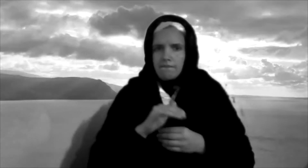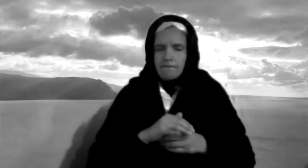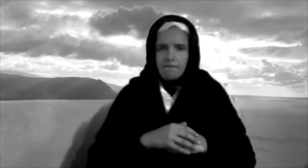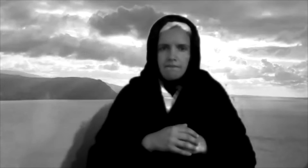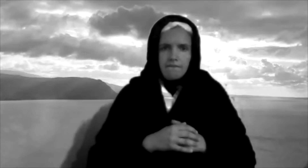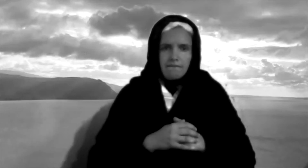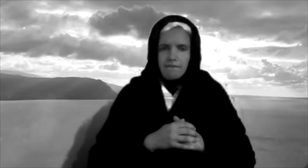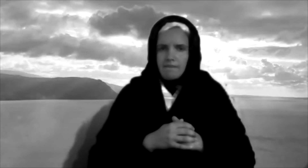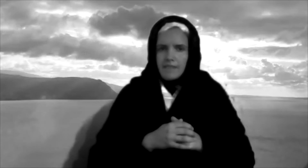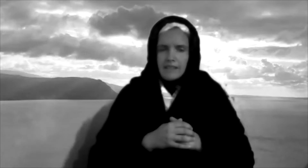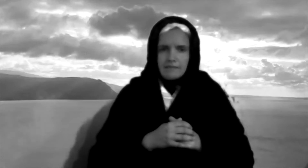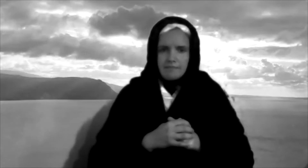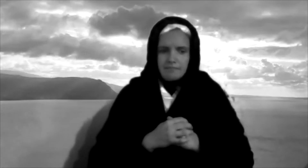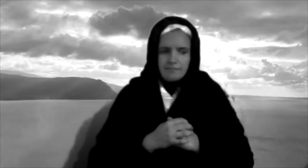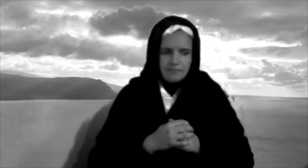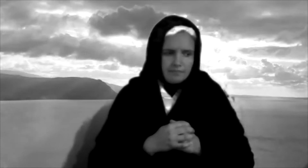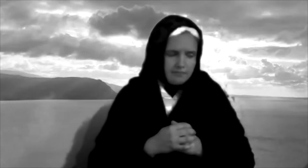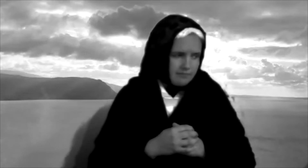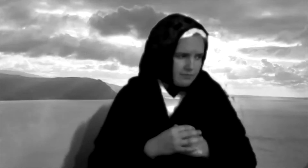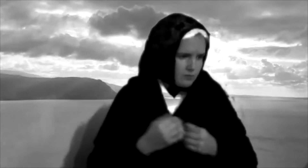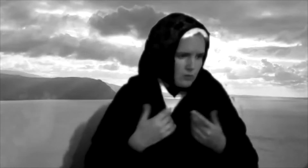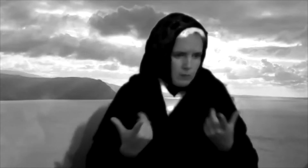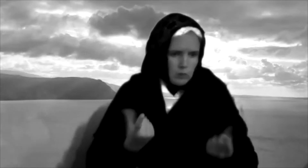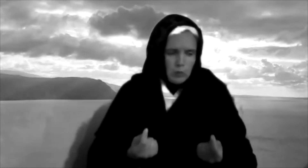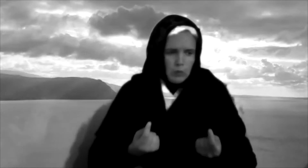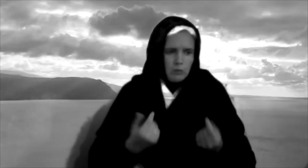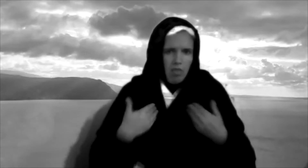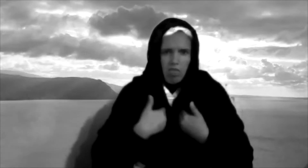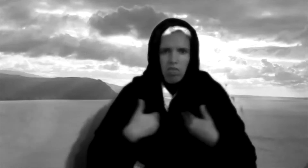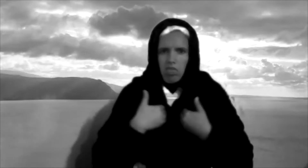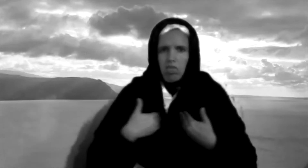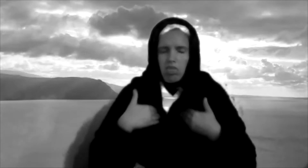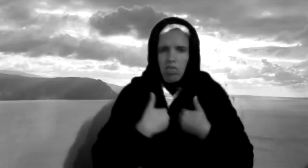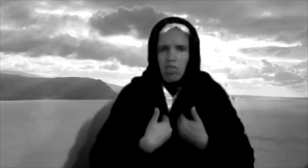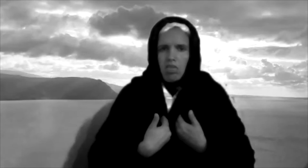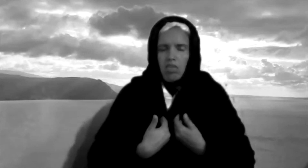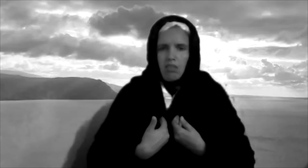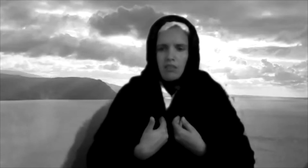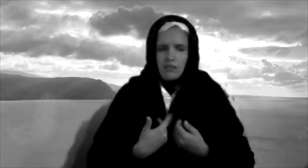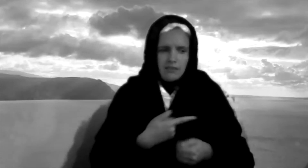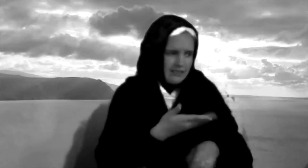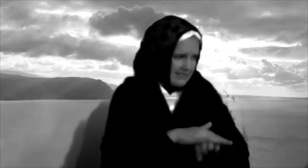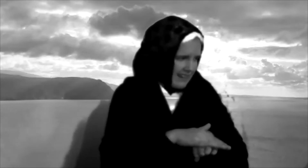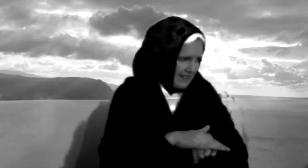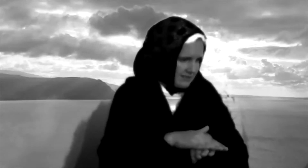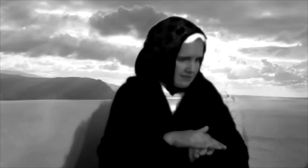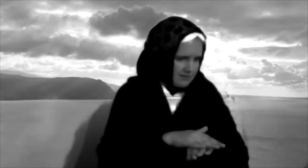Before, there was 12 families who lived here, but slowly, as some have died, some have